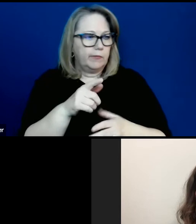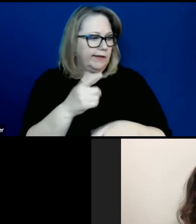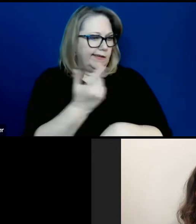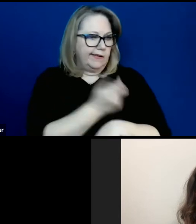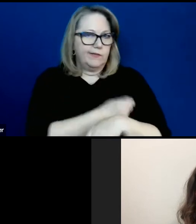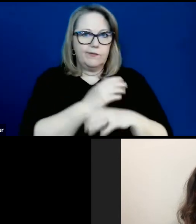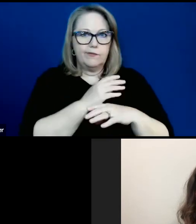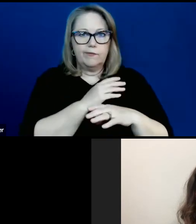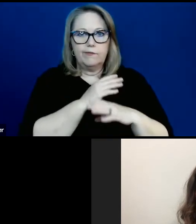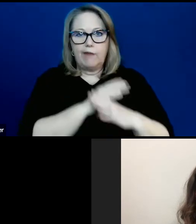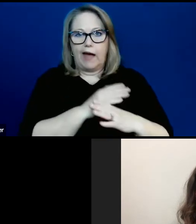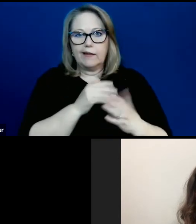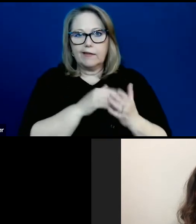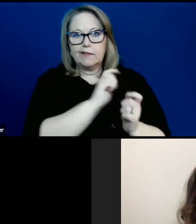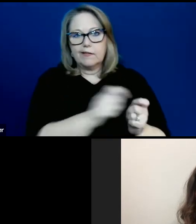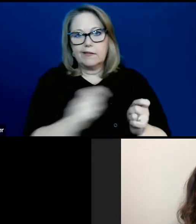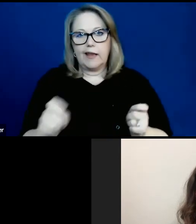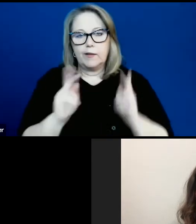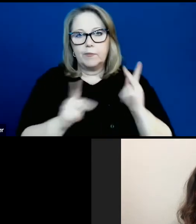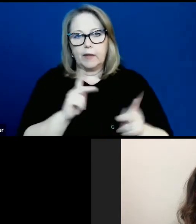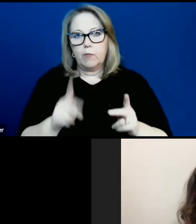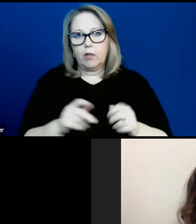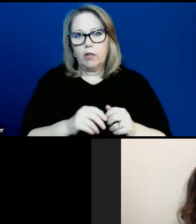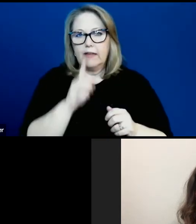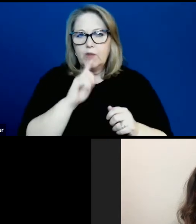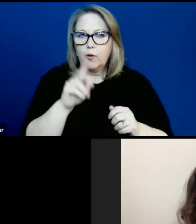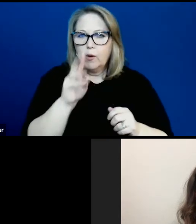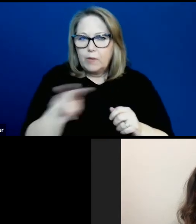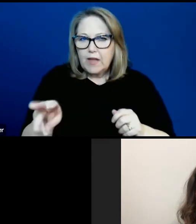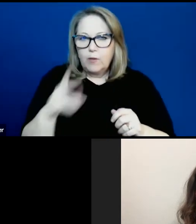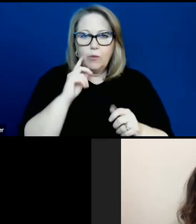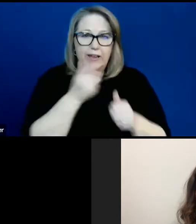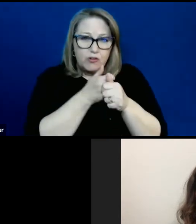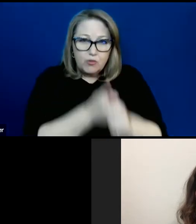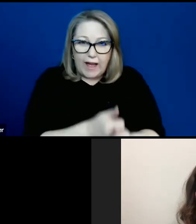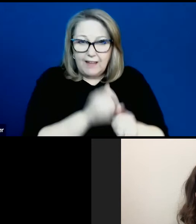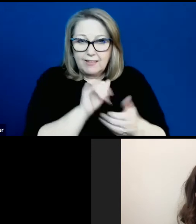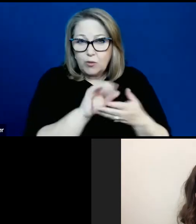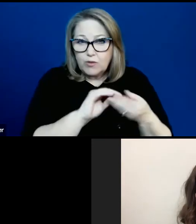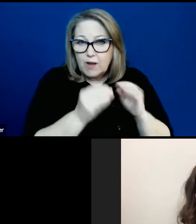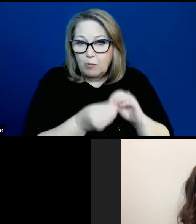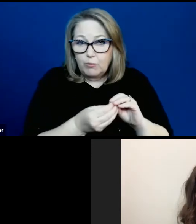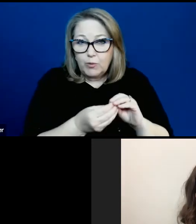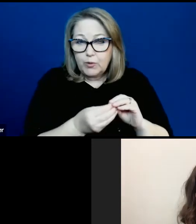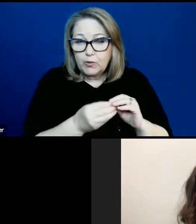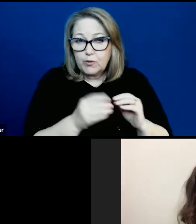seeing those numbers rise might give some people some hope. So would we be able to have access to that in the future?